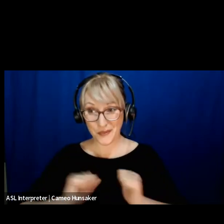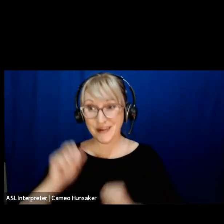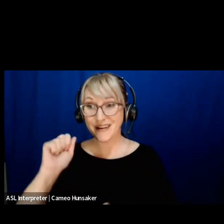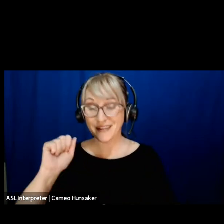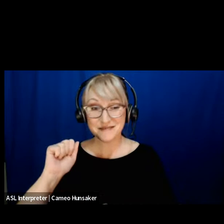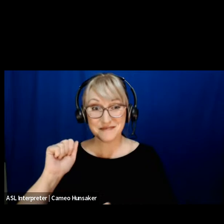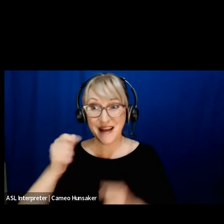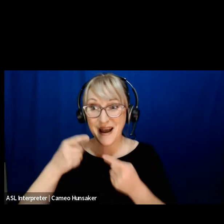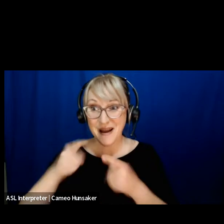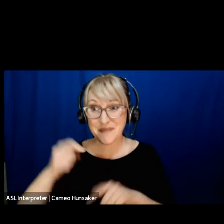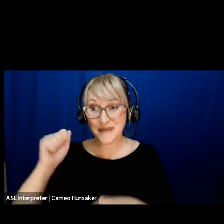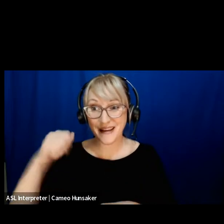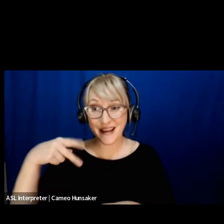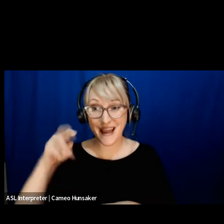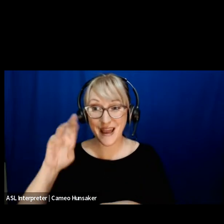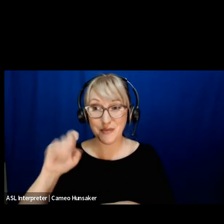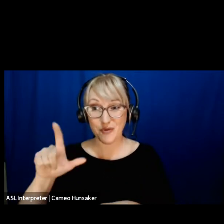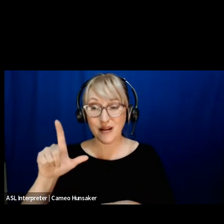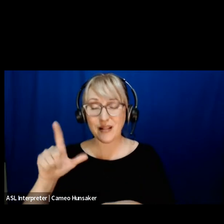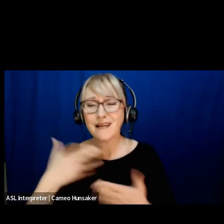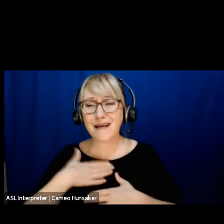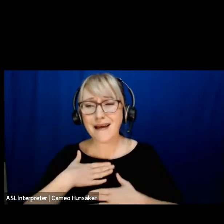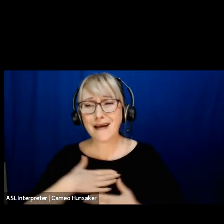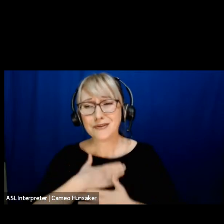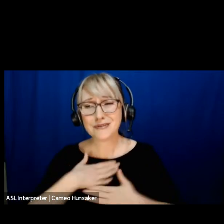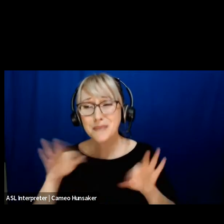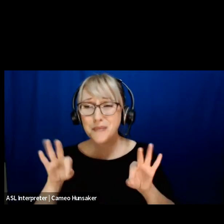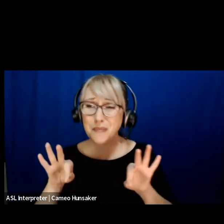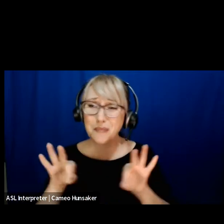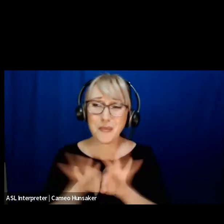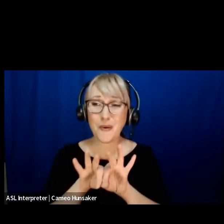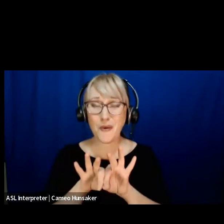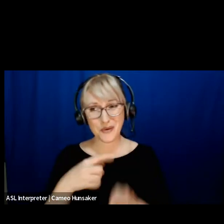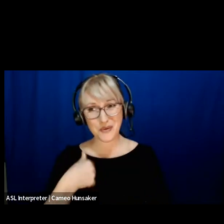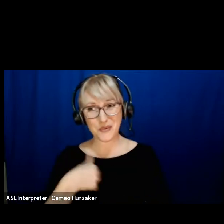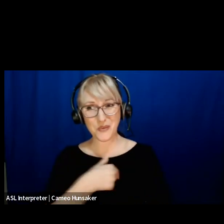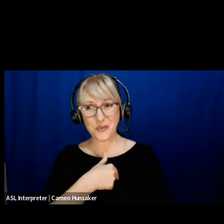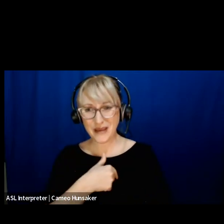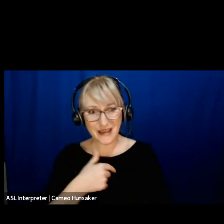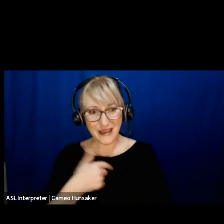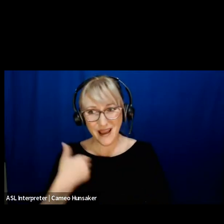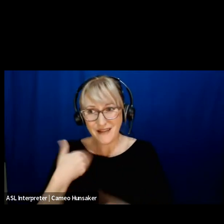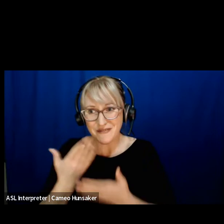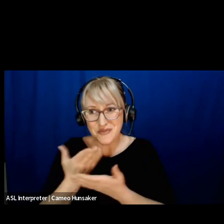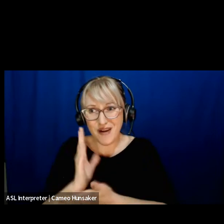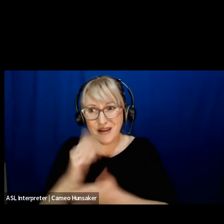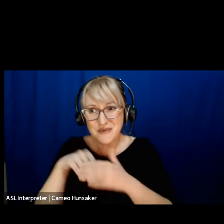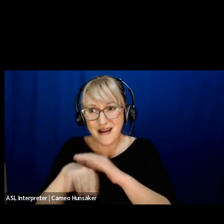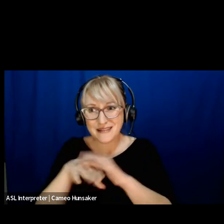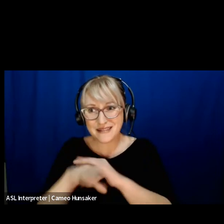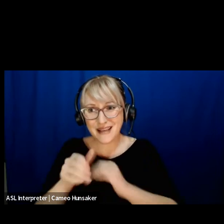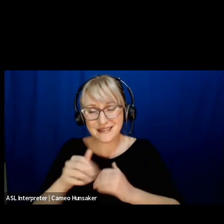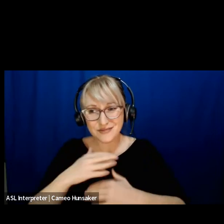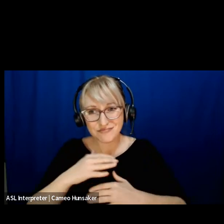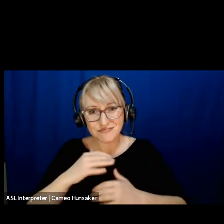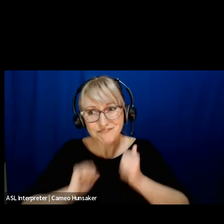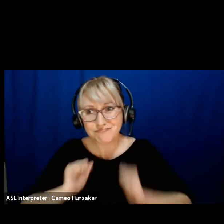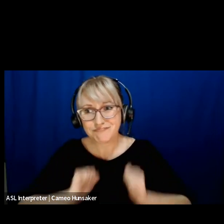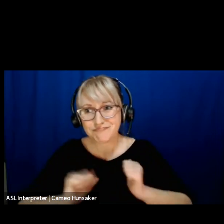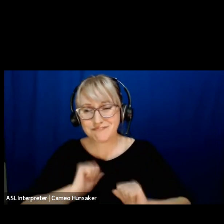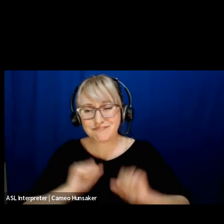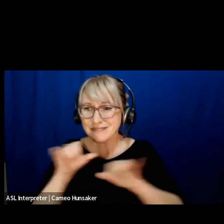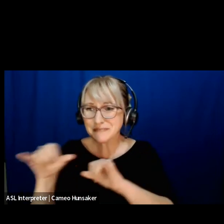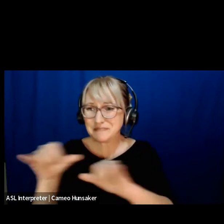April, because entertainment's so important and we have every right to have access just like everyone else. So that's coming